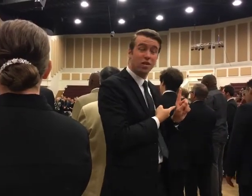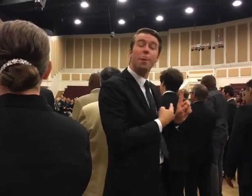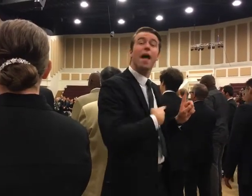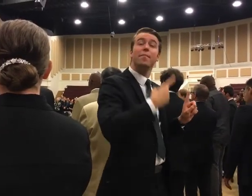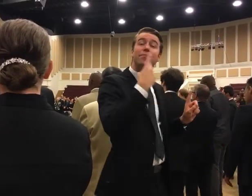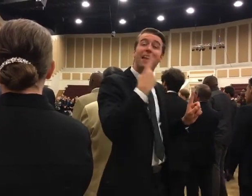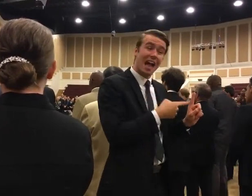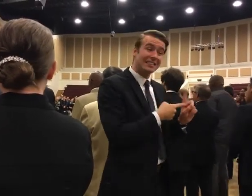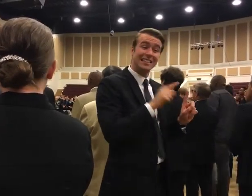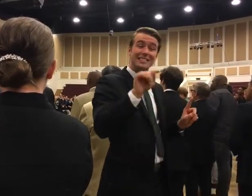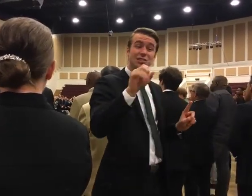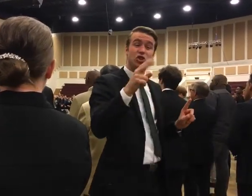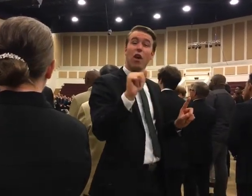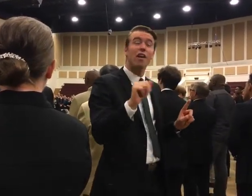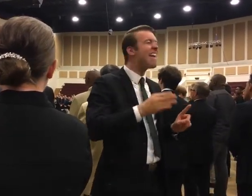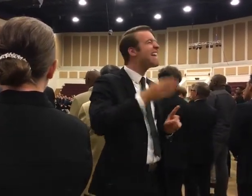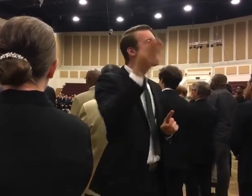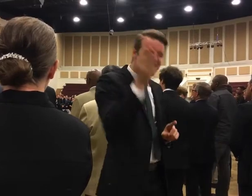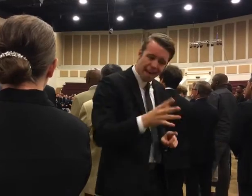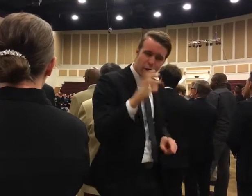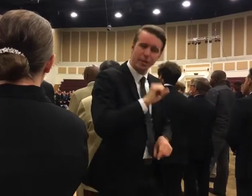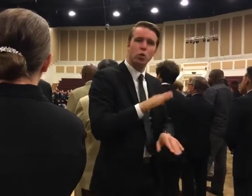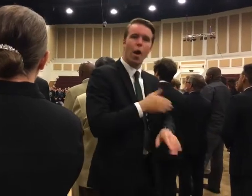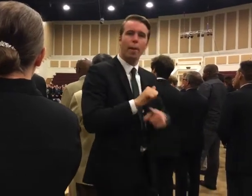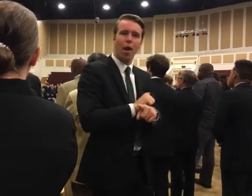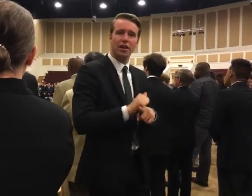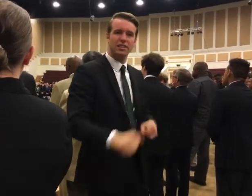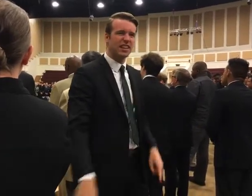I've seen Tashana never miss choir practice.